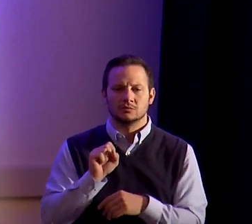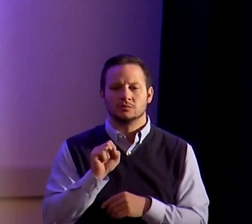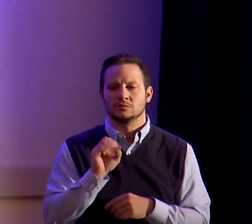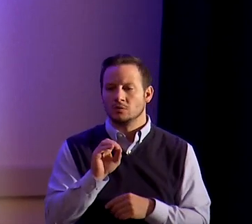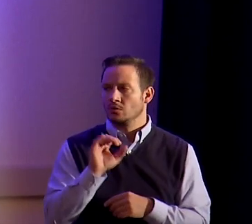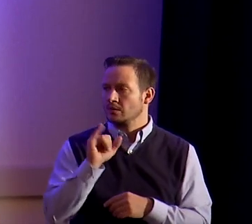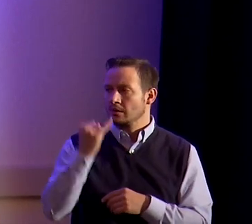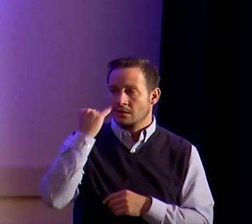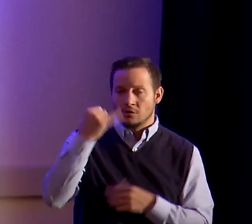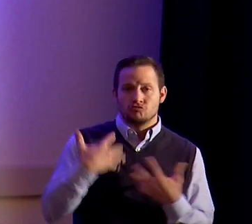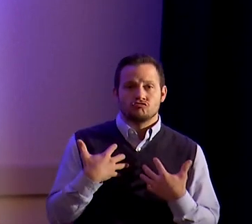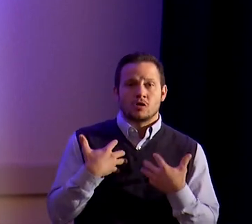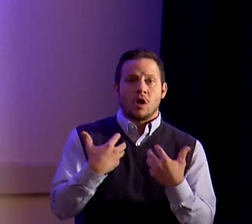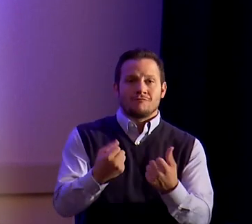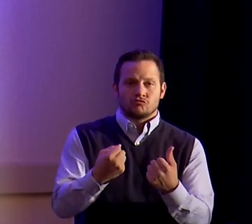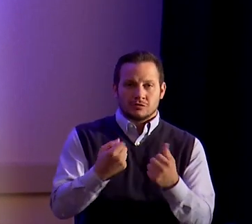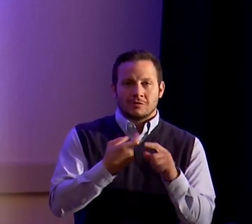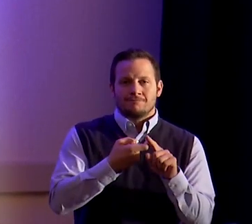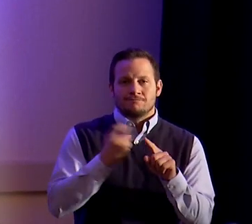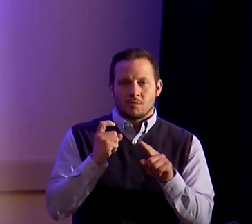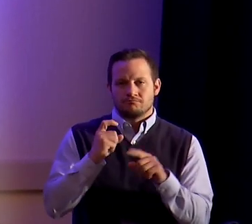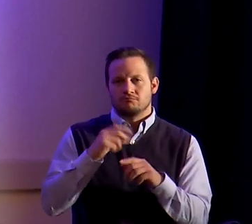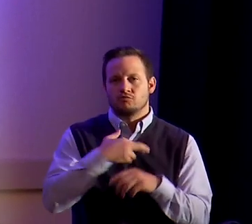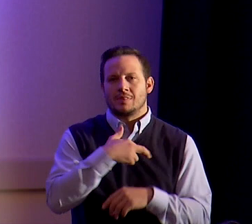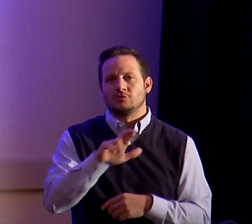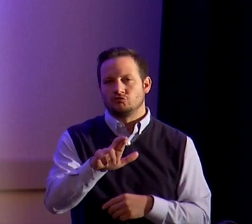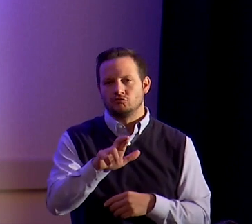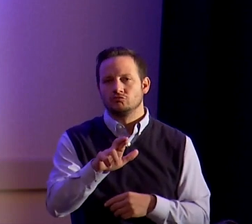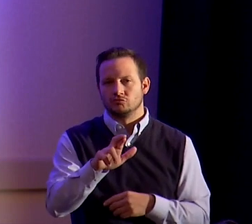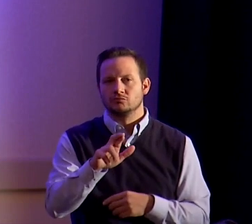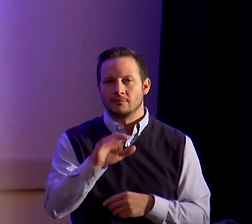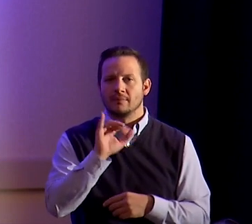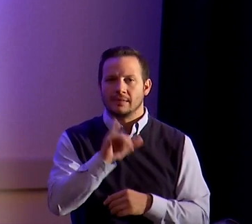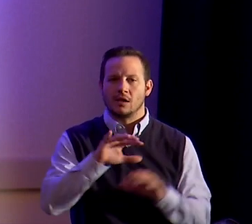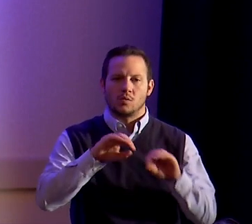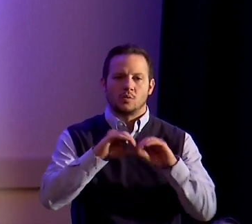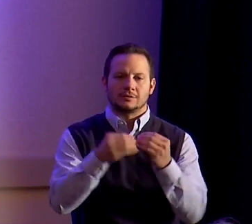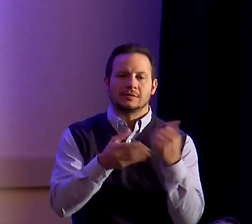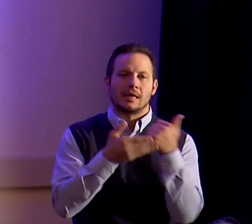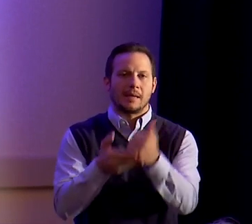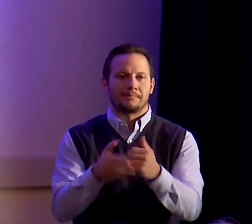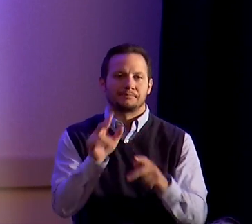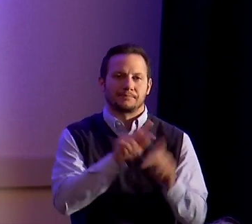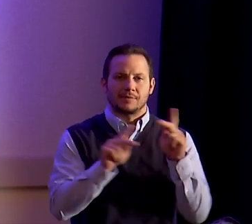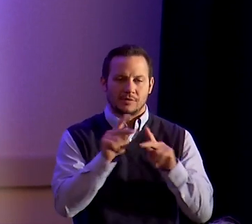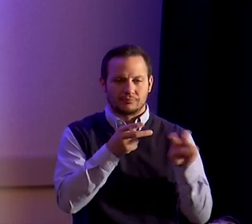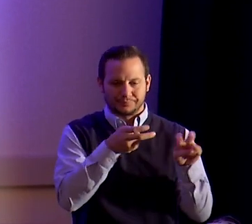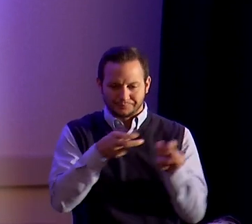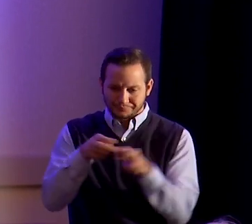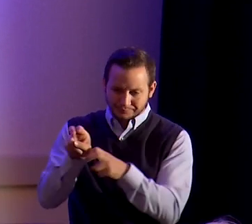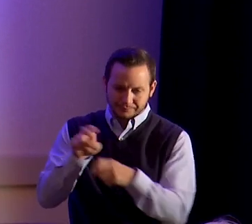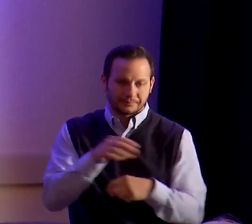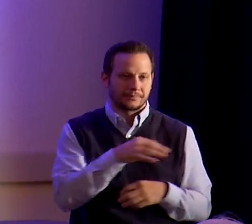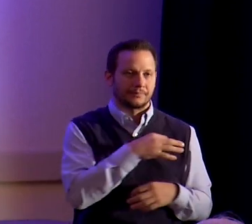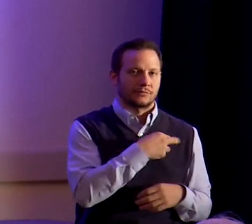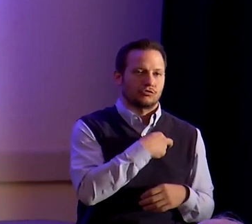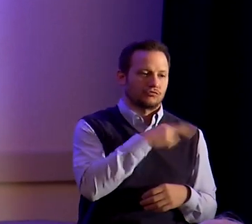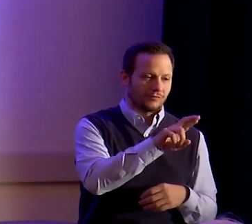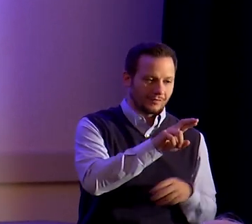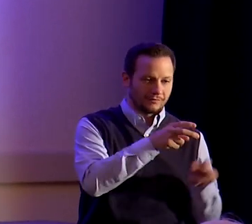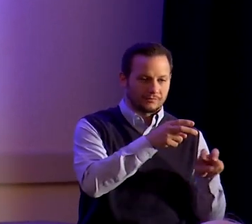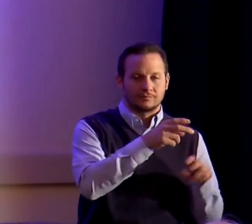Religion is an organization that helps people as they make their way from faith to